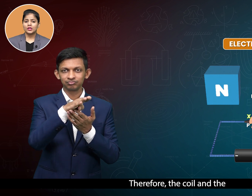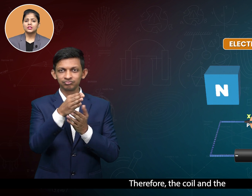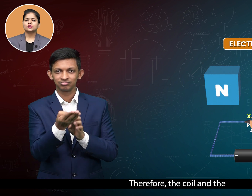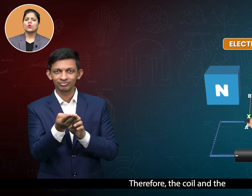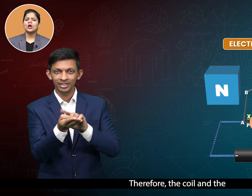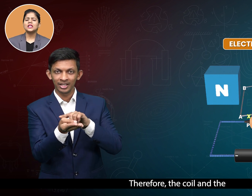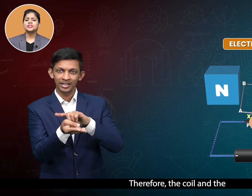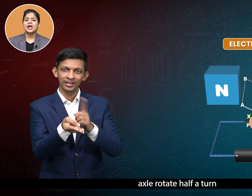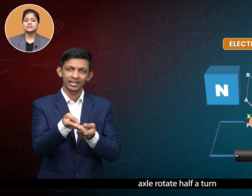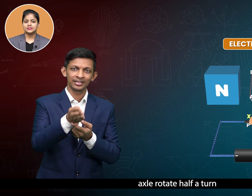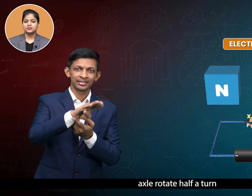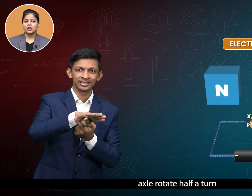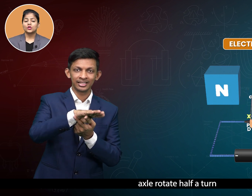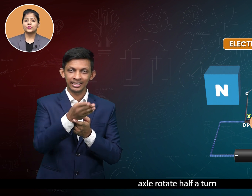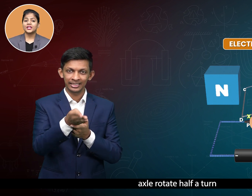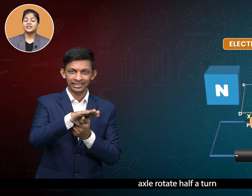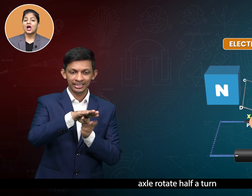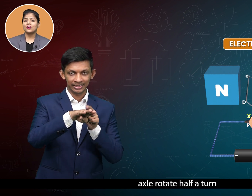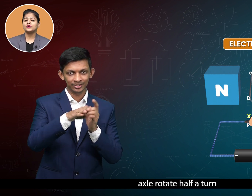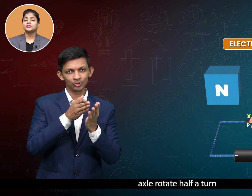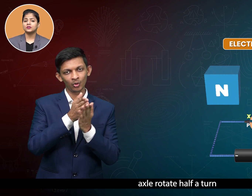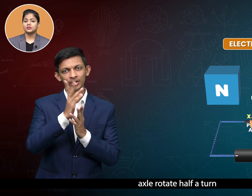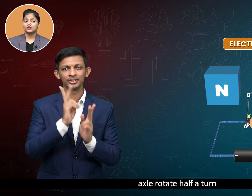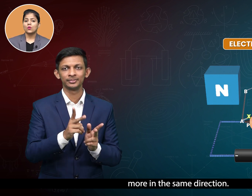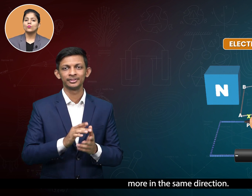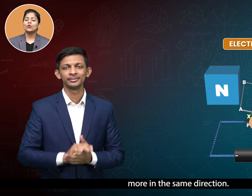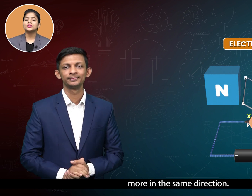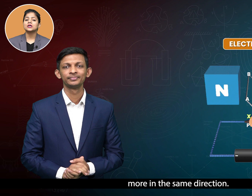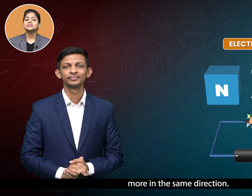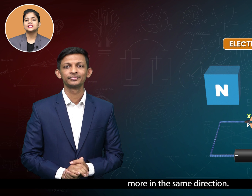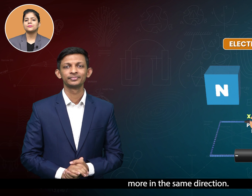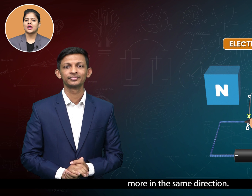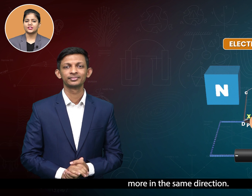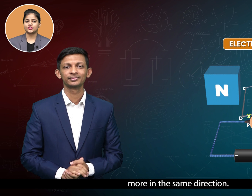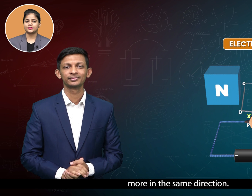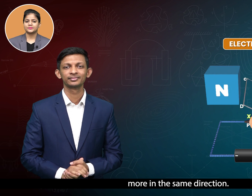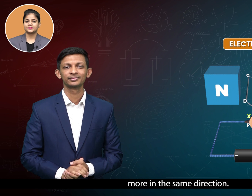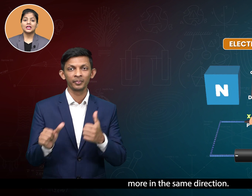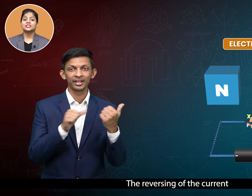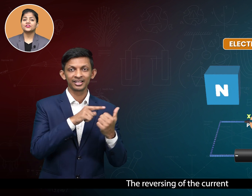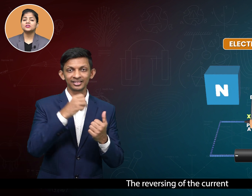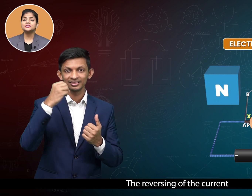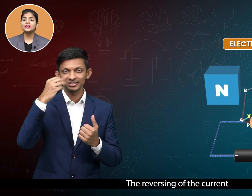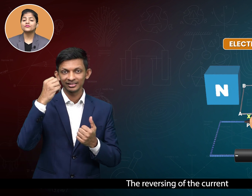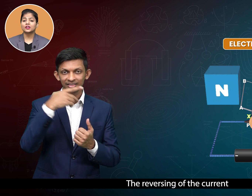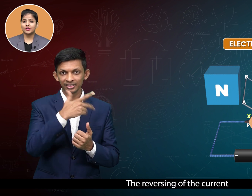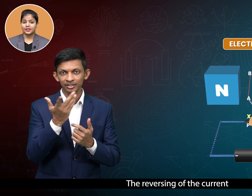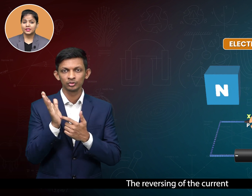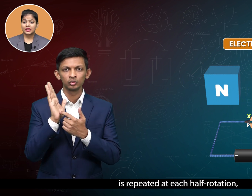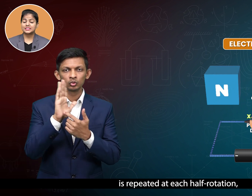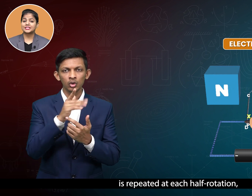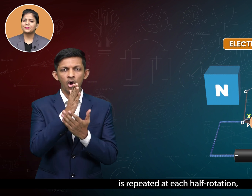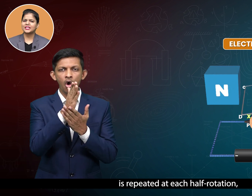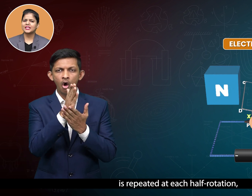Therefore, the coil and the axle rotate half a turn more in the same direction. The reversing of the